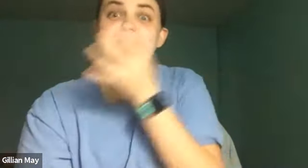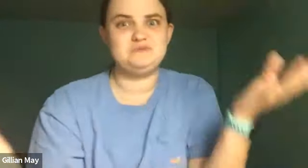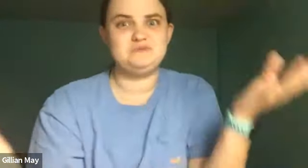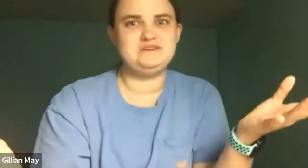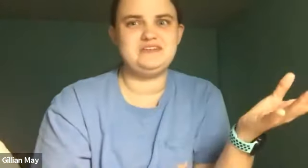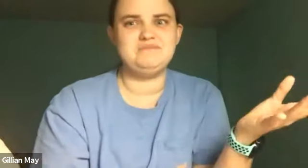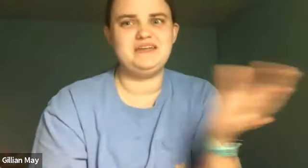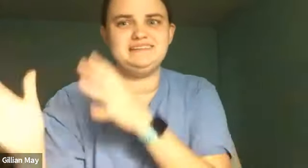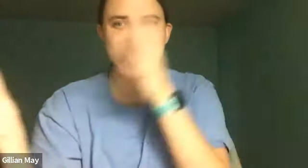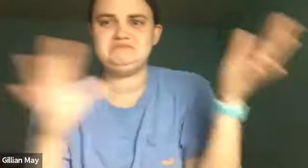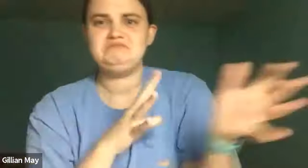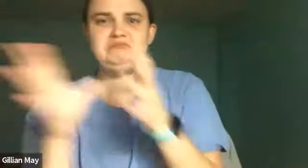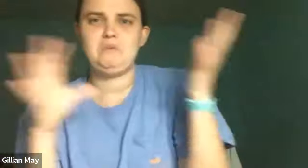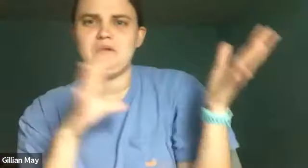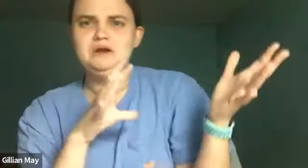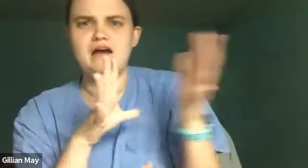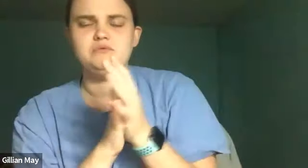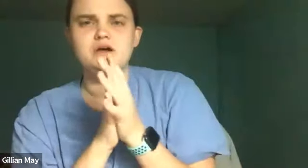mom's birthday, but we don't have one.